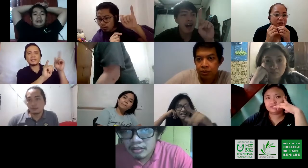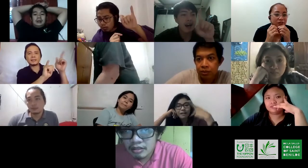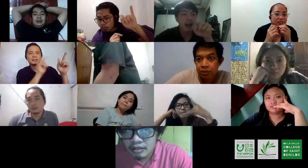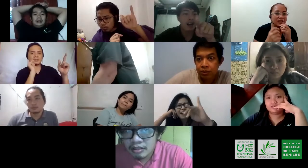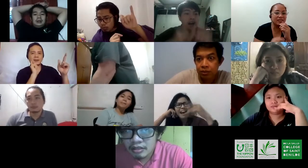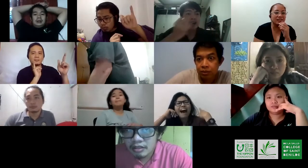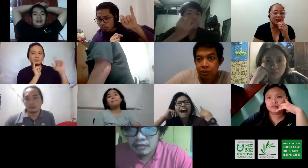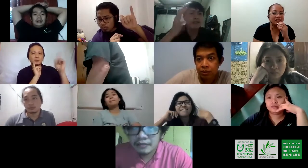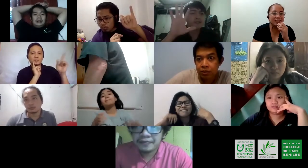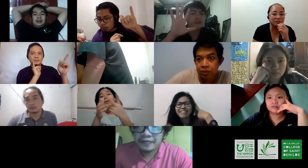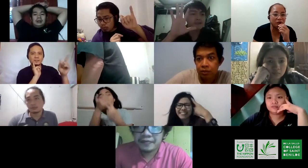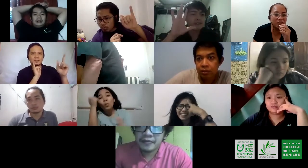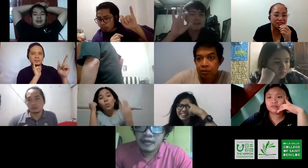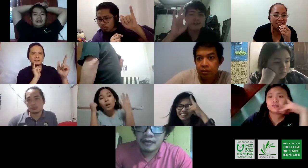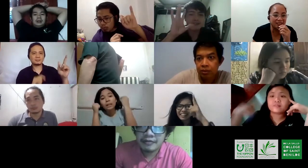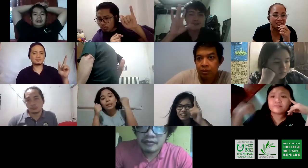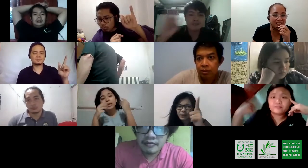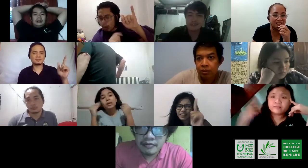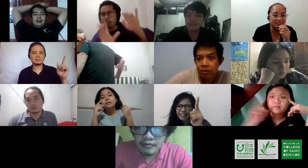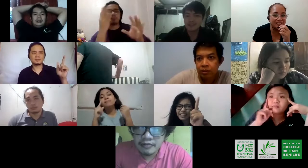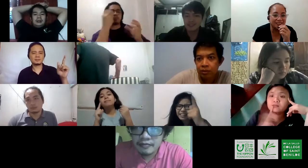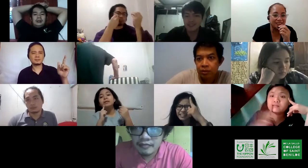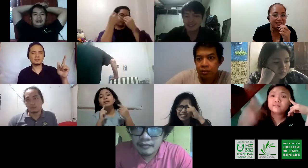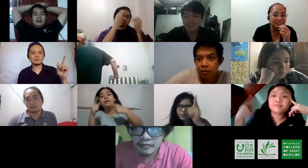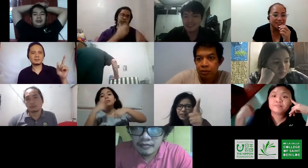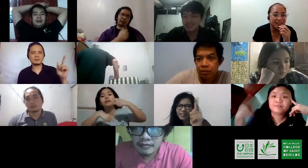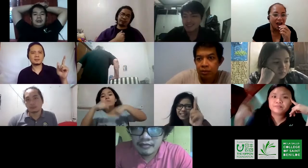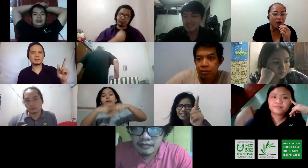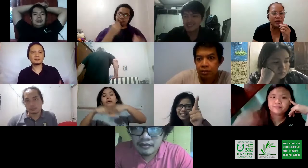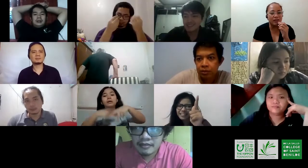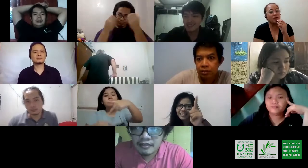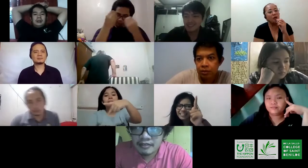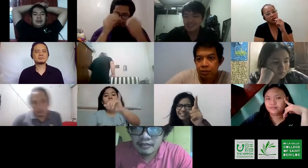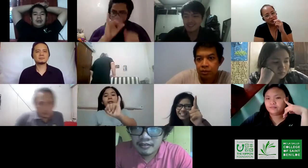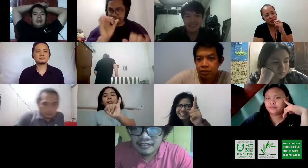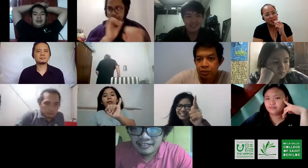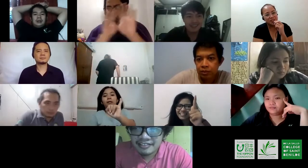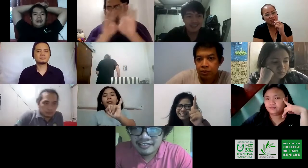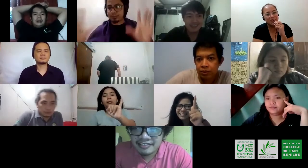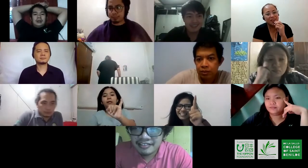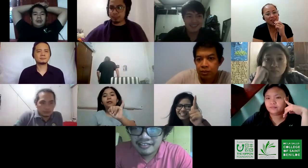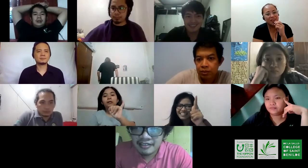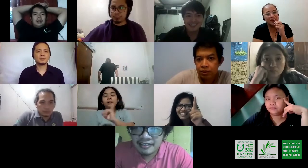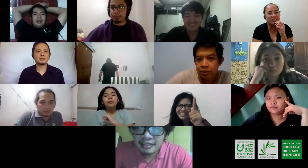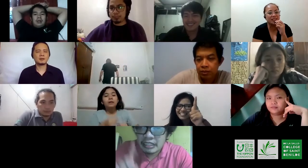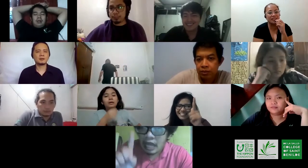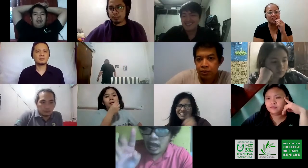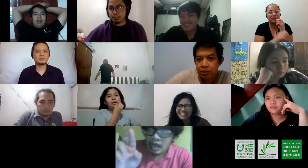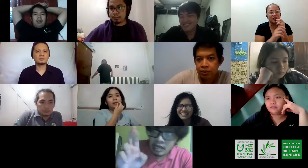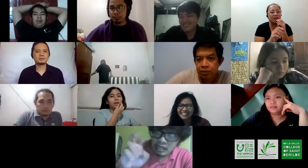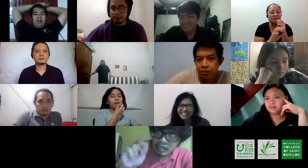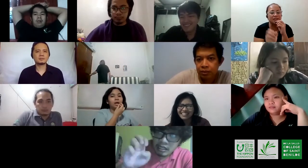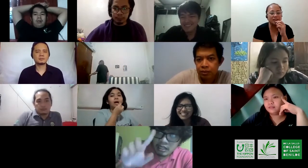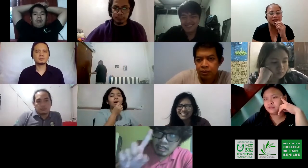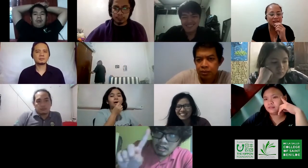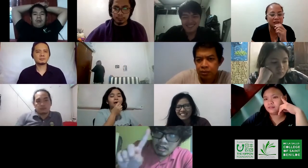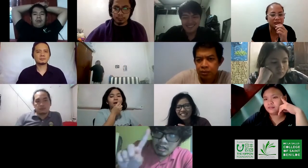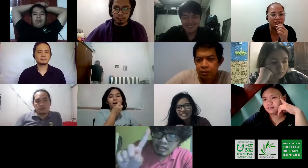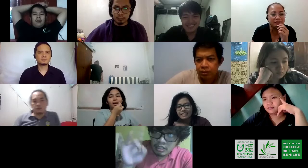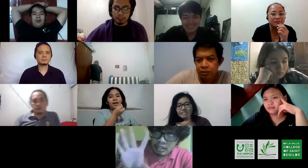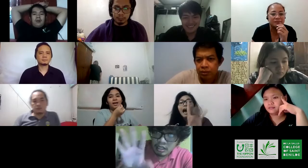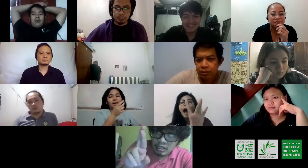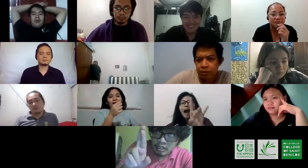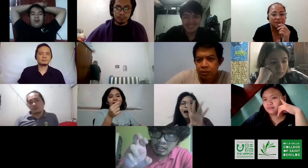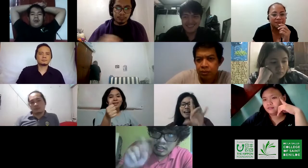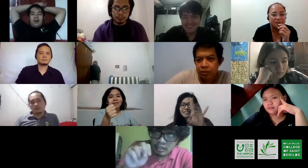Oh, so it's not Providence Island. Okay, now I'm confused. Okay. That's clear. Yeah, it's now